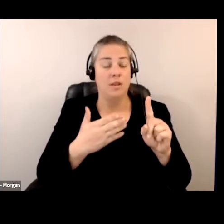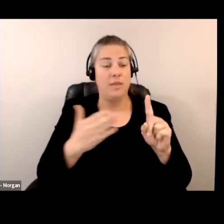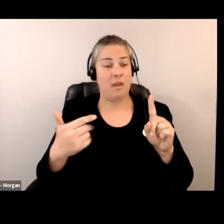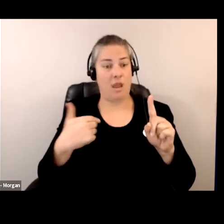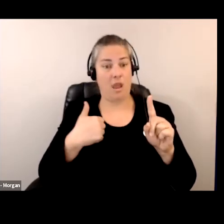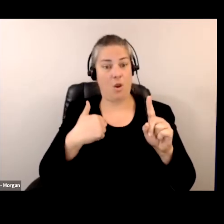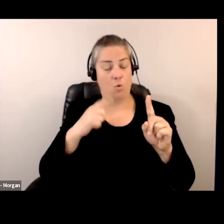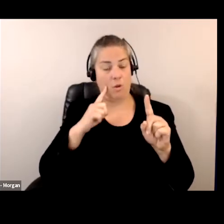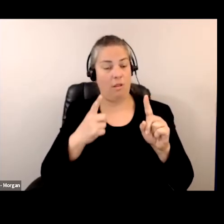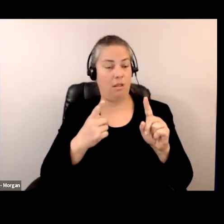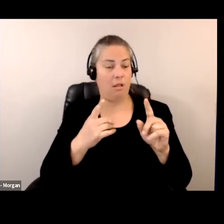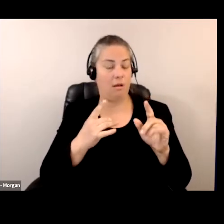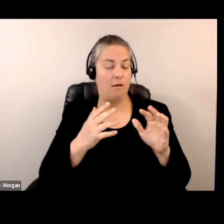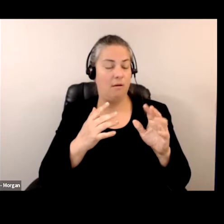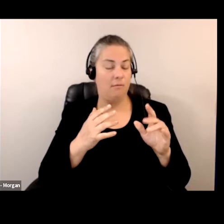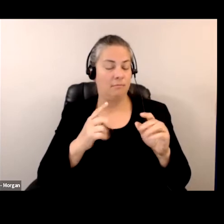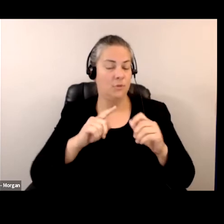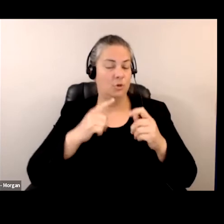difficult technological